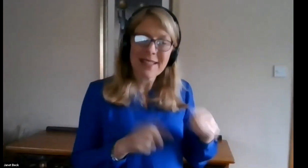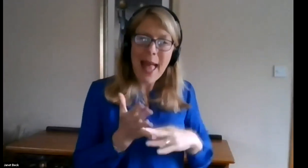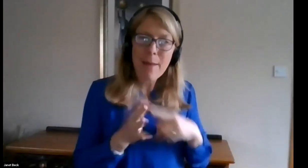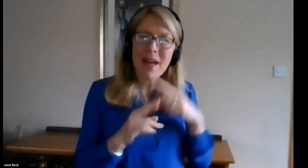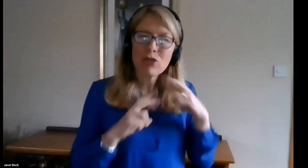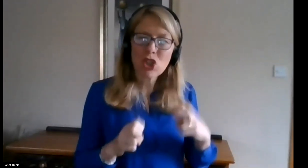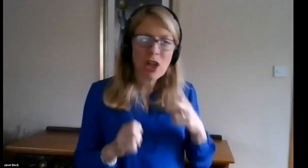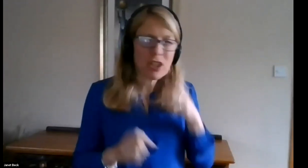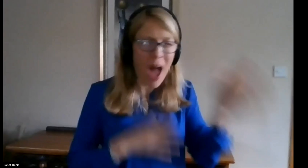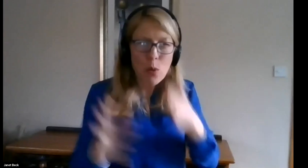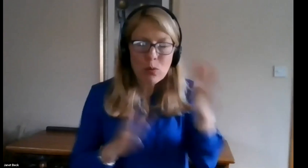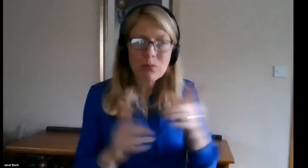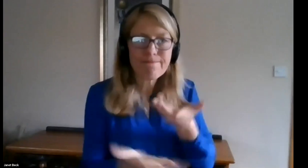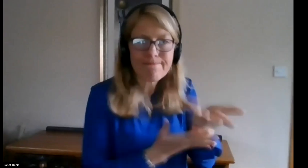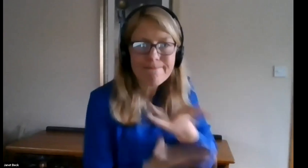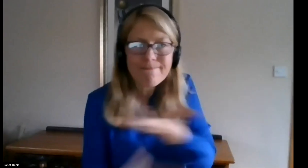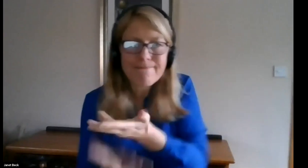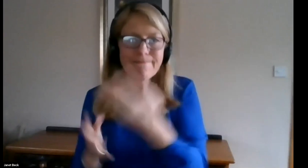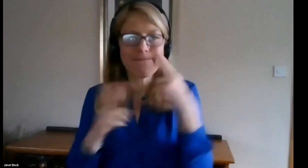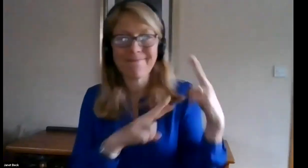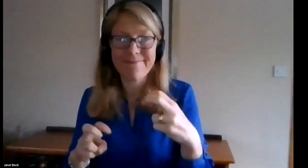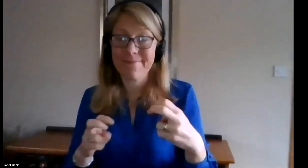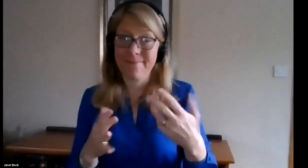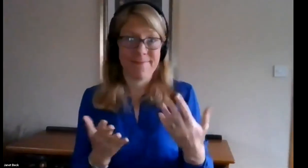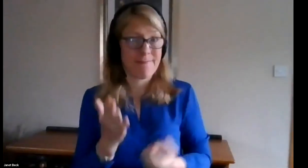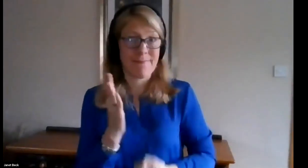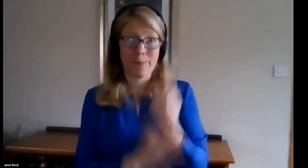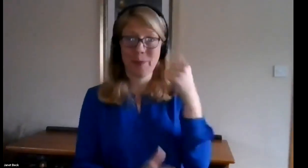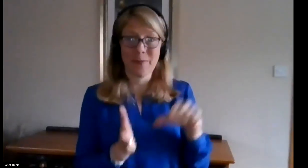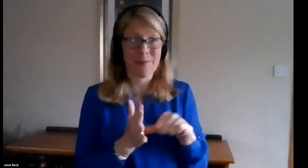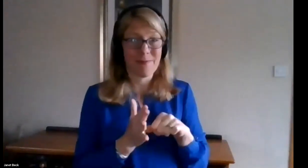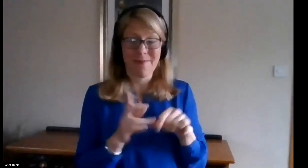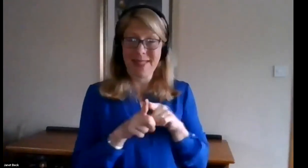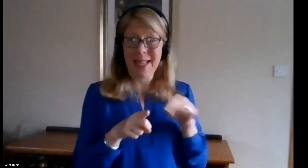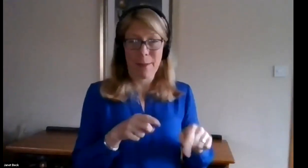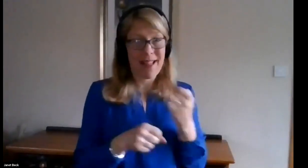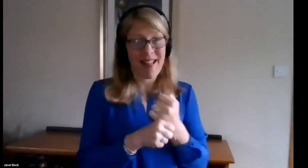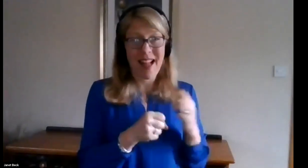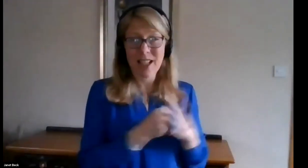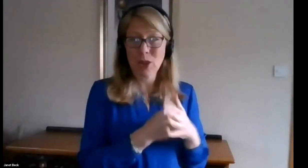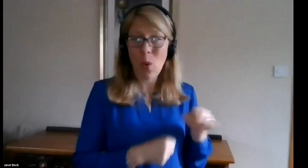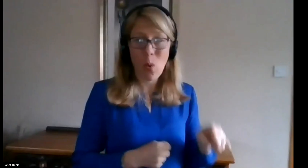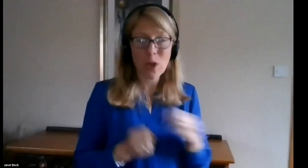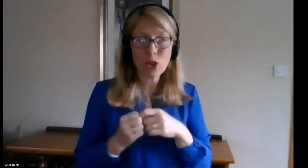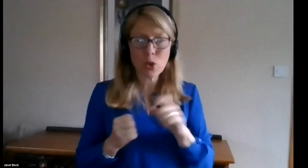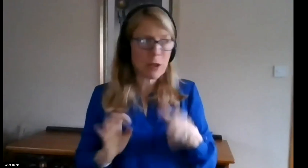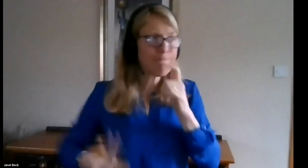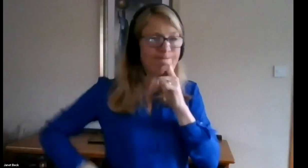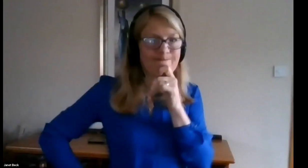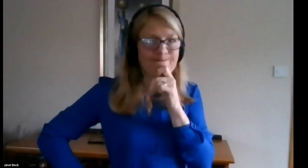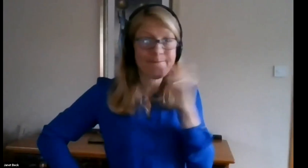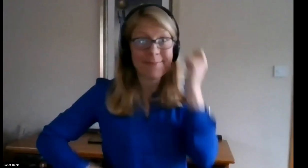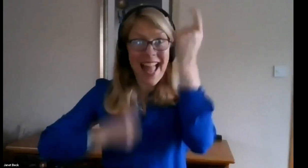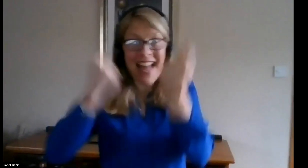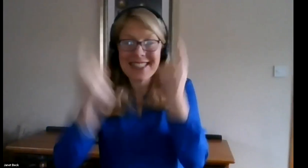COVID-19. What I'm sure has happened there, as has happened here in Glasgow, is that students have shown great creativity and resourcefulness in